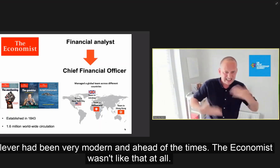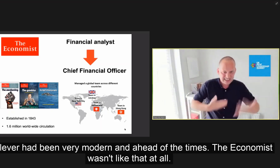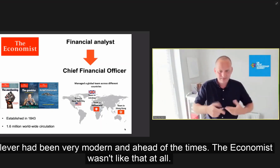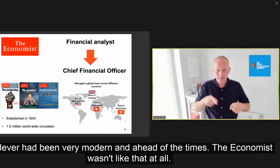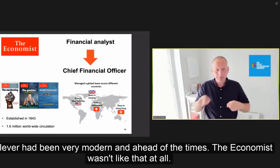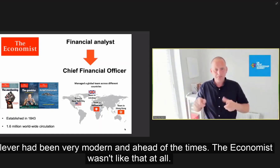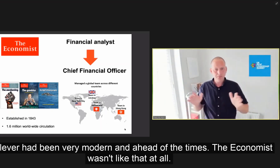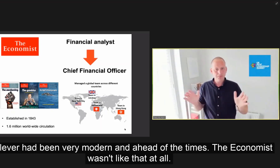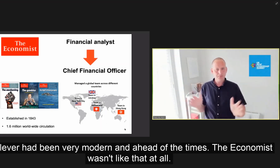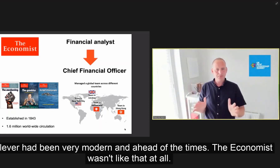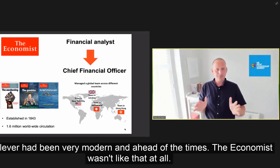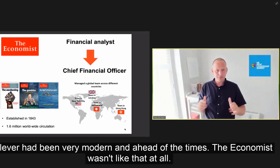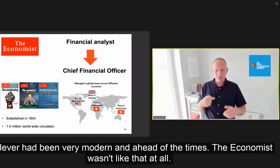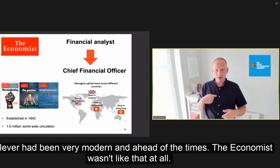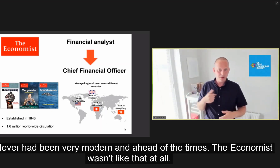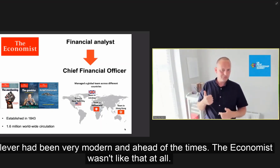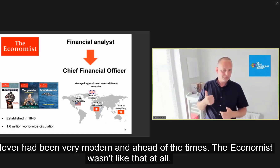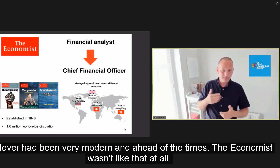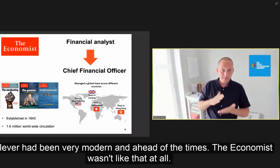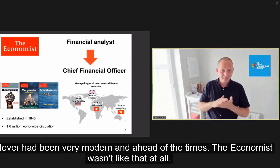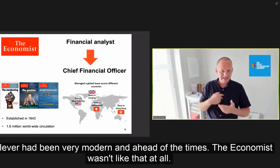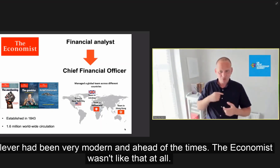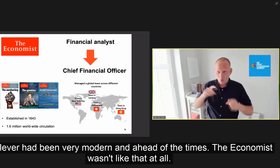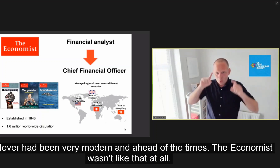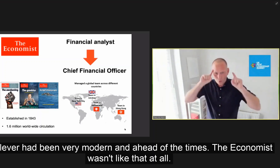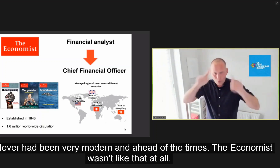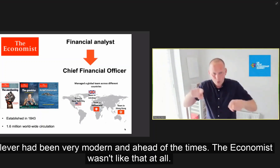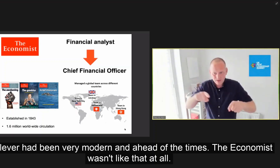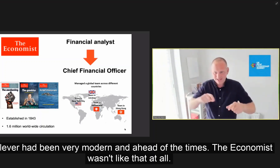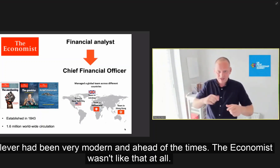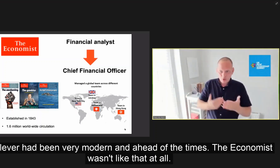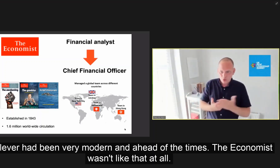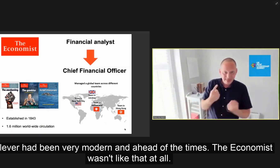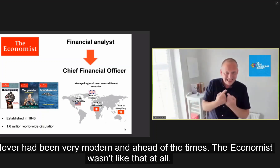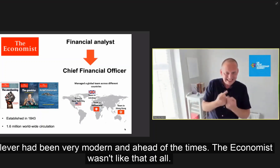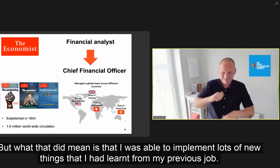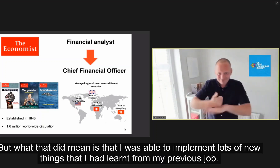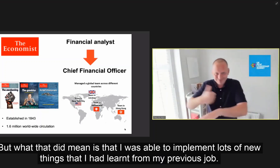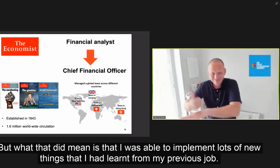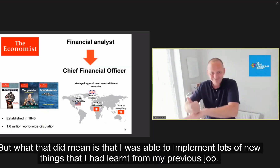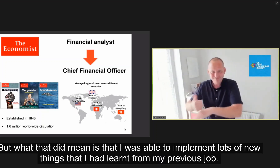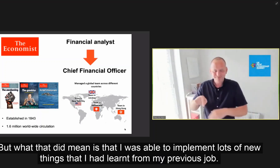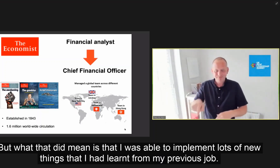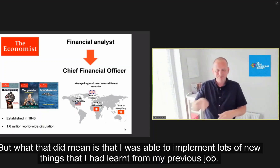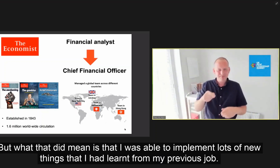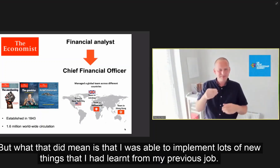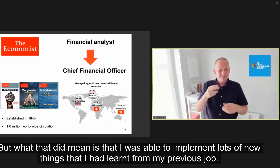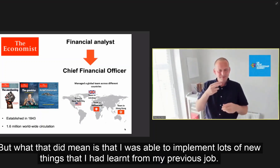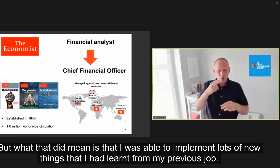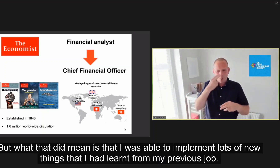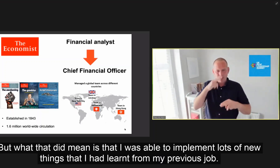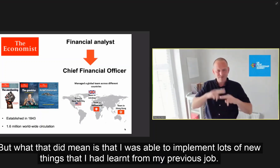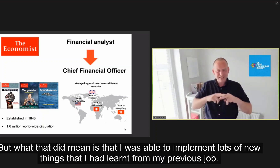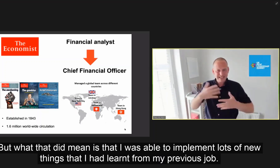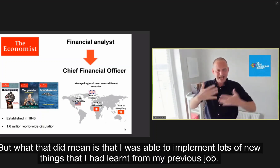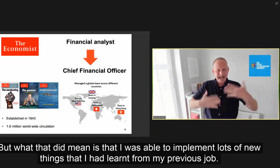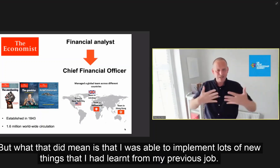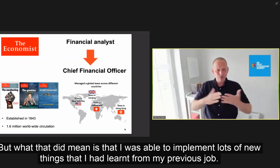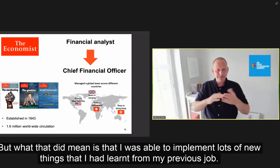modern, very ahead of the times, and The Economist wasn't like that at all. But what that did mean is that I was able to implement lots of new things that I